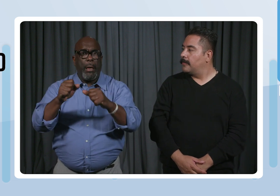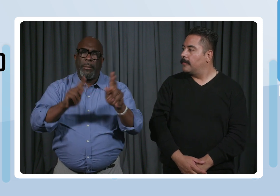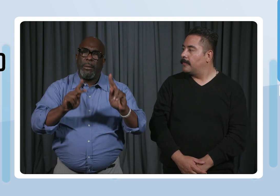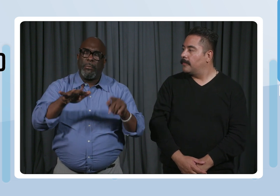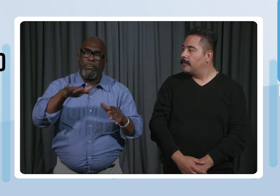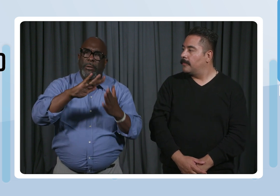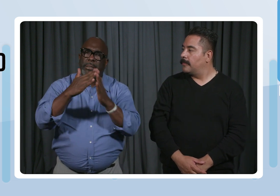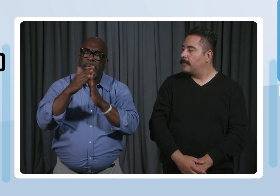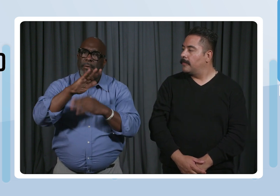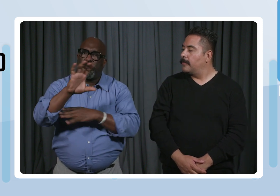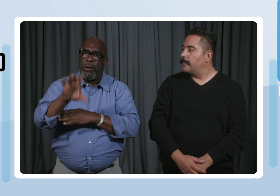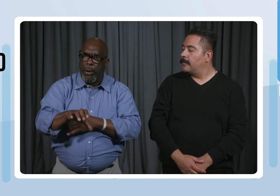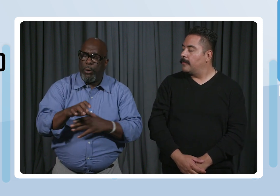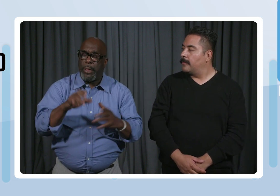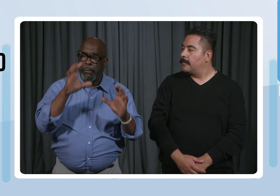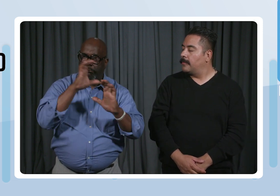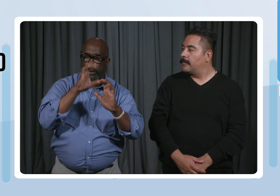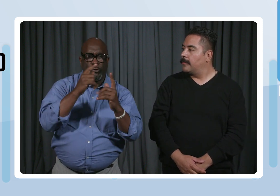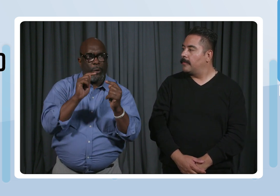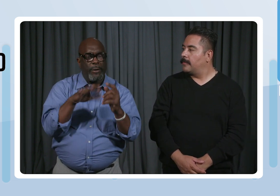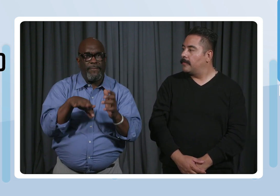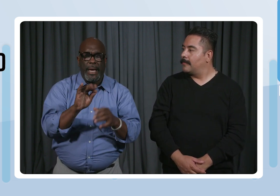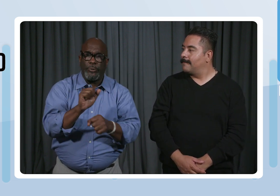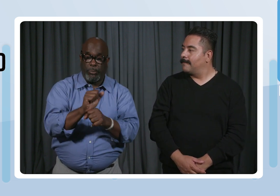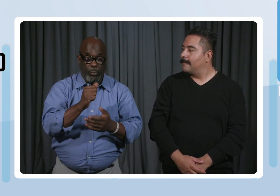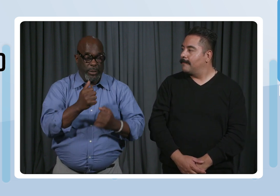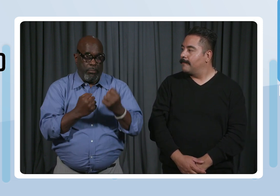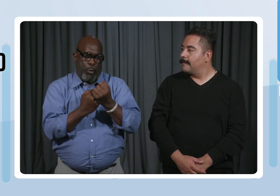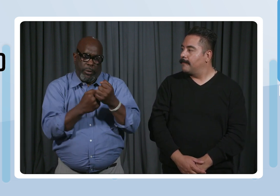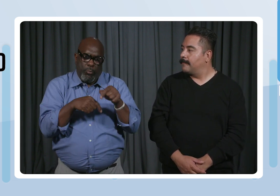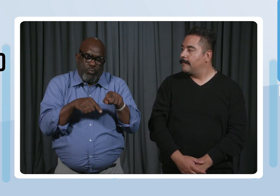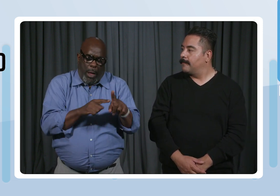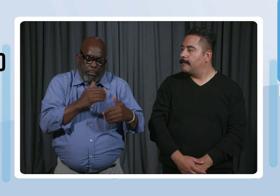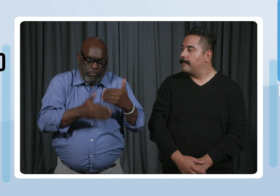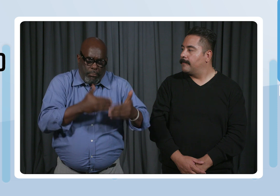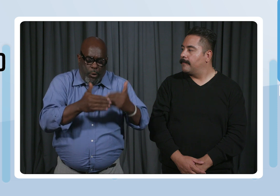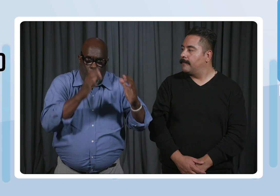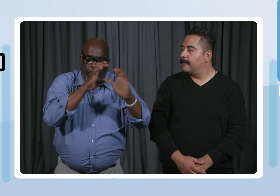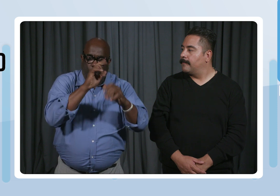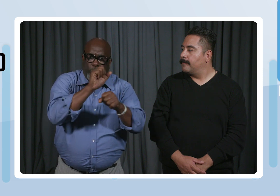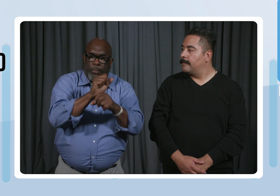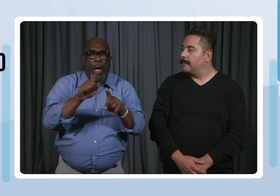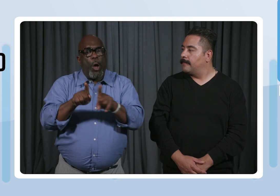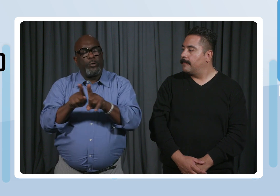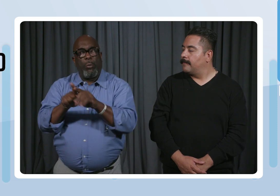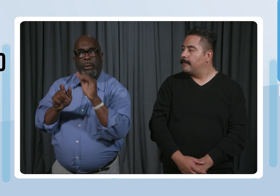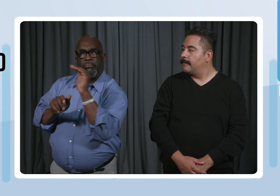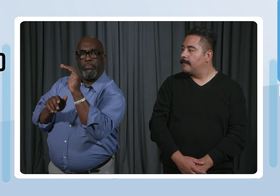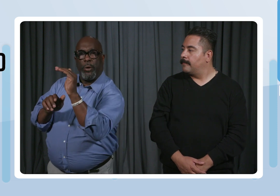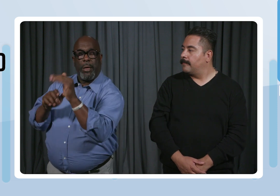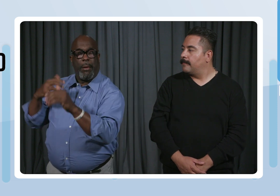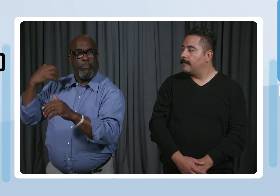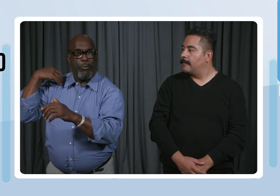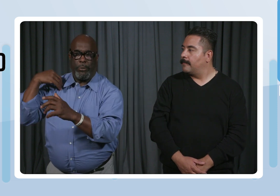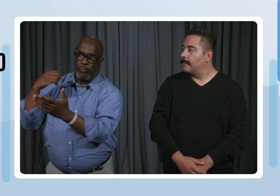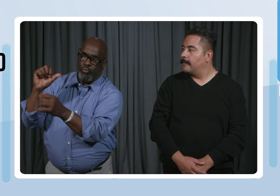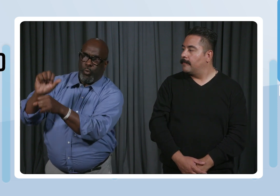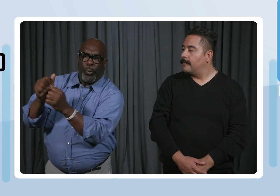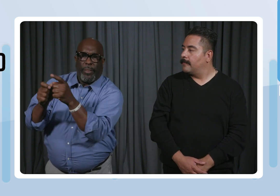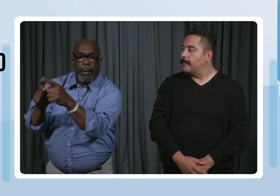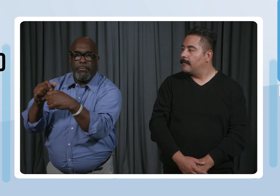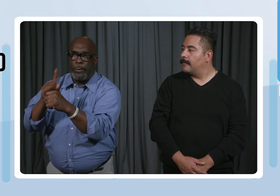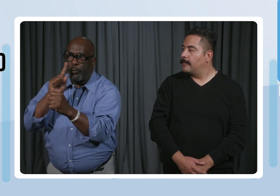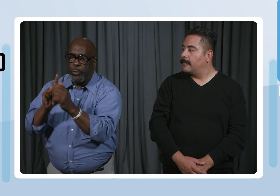also help to support them once they have employment, and we also work with employers around inclusive hiring practices and